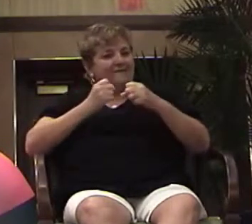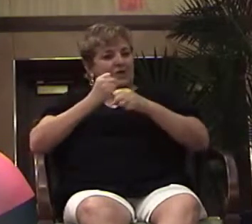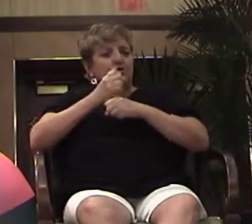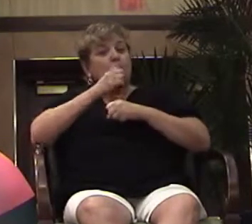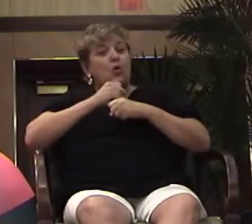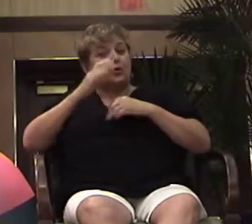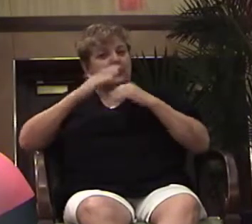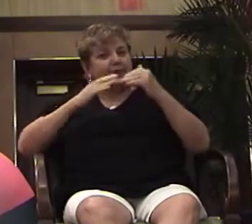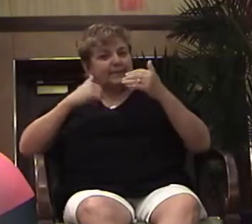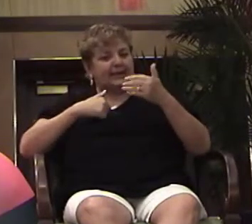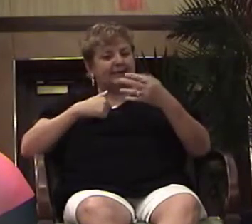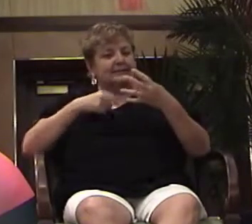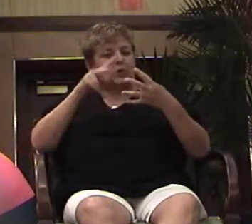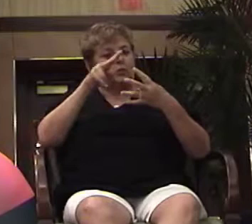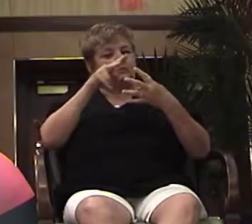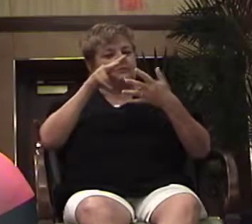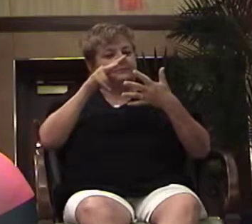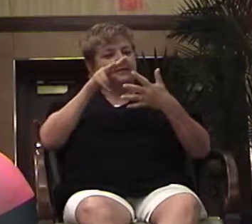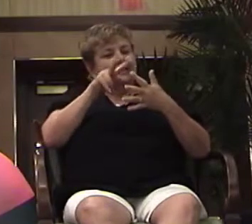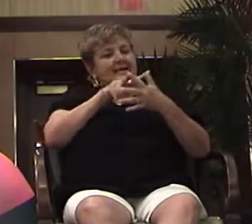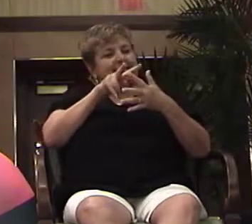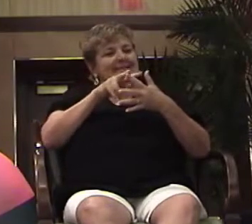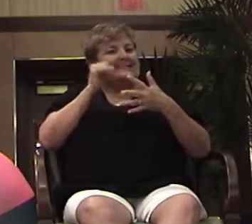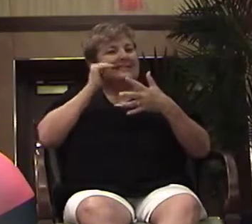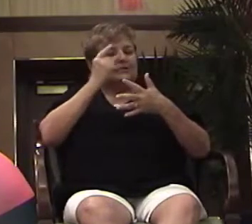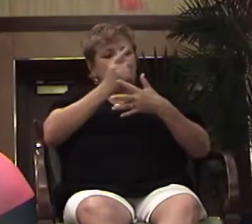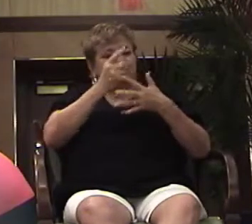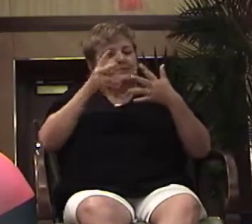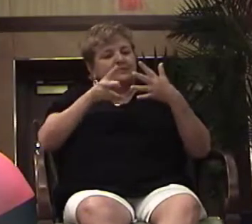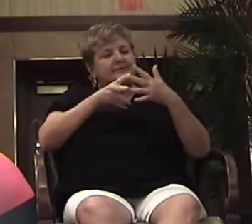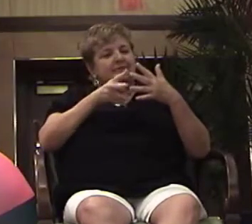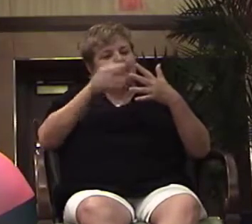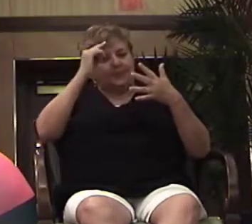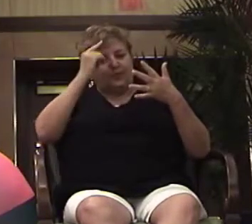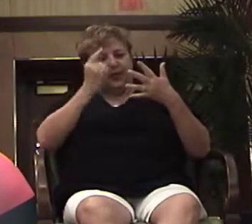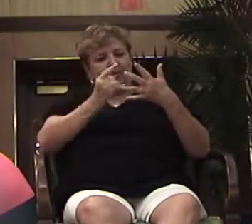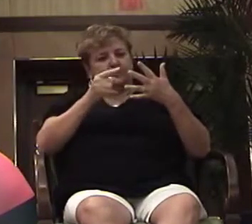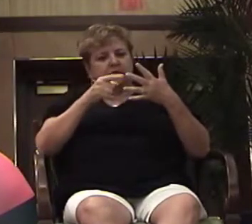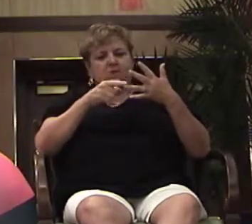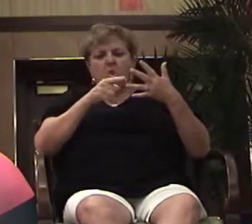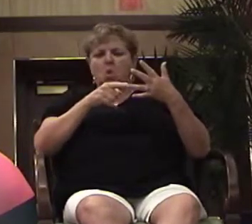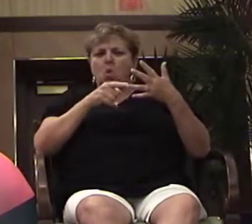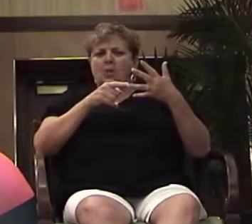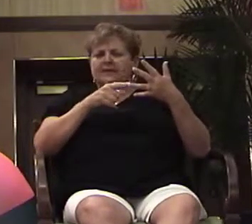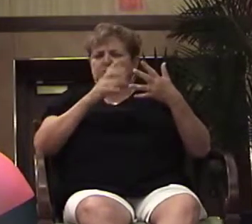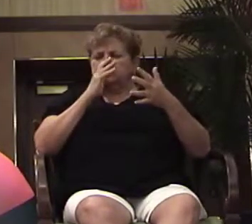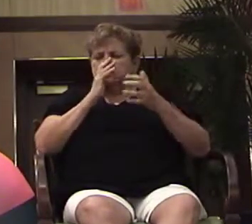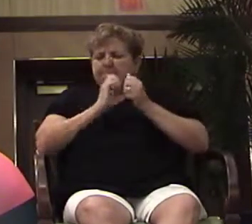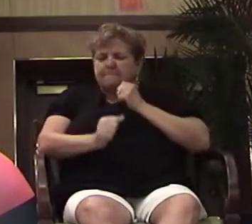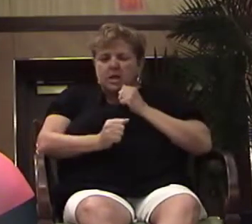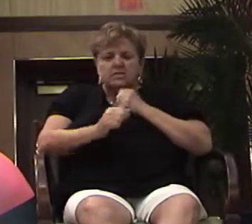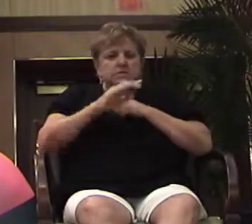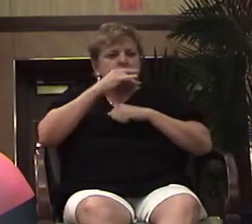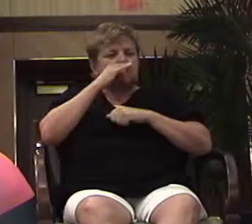was the meanest kid God ever put on this earth. He made my life miserable.